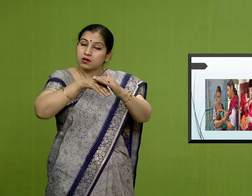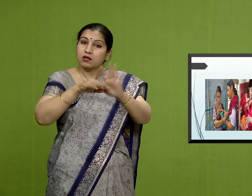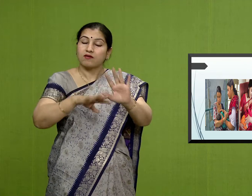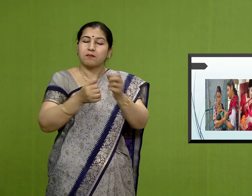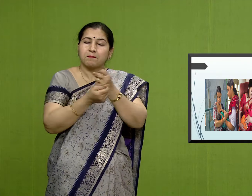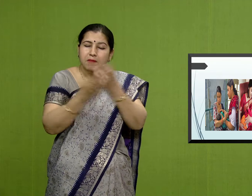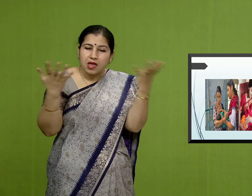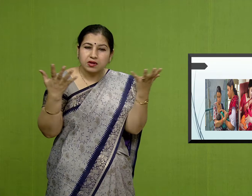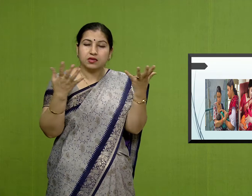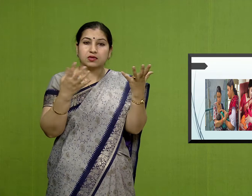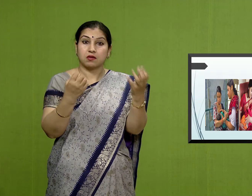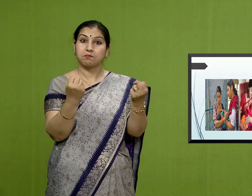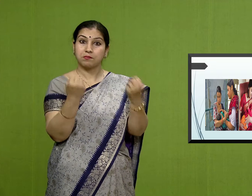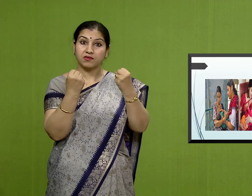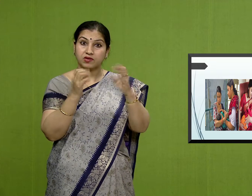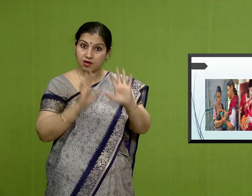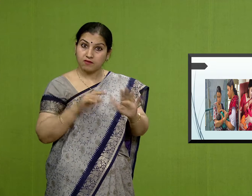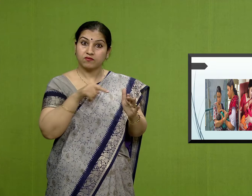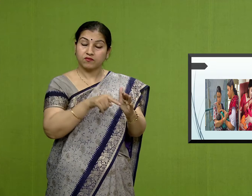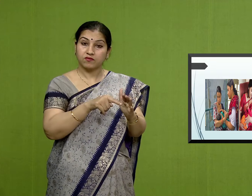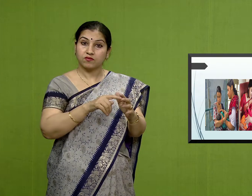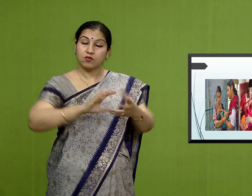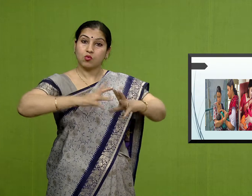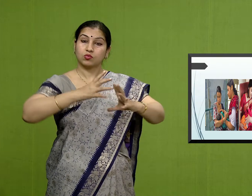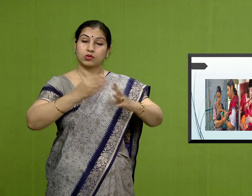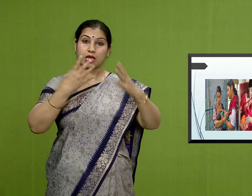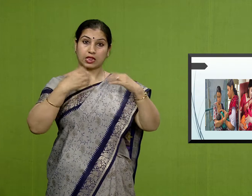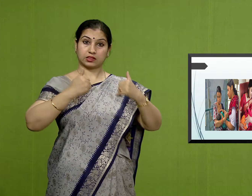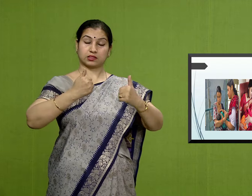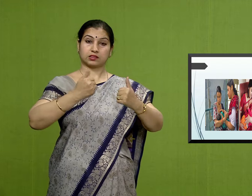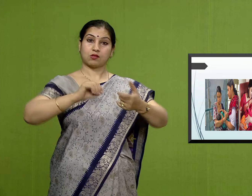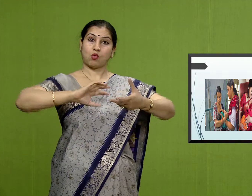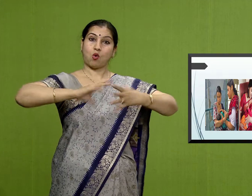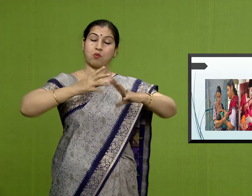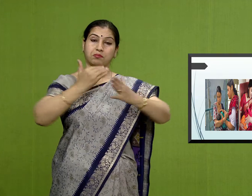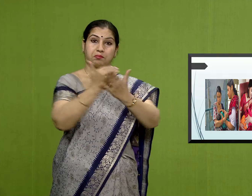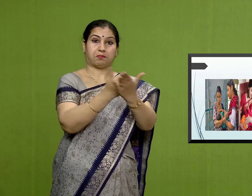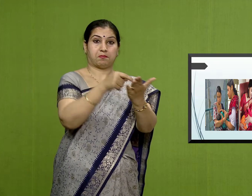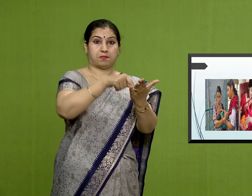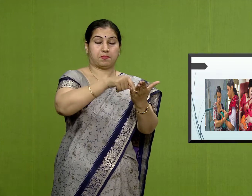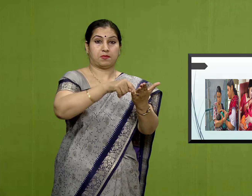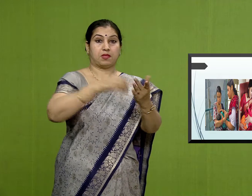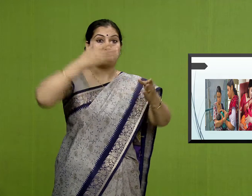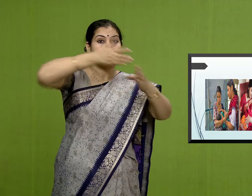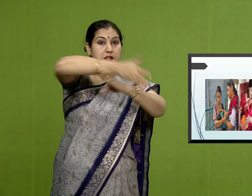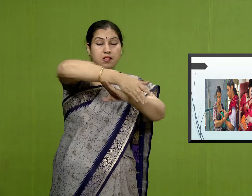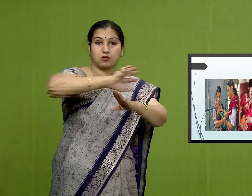many compounds which provide protection from infection